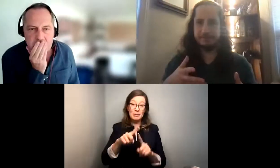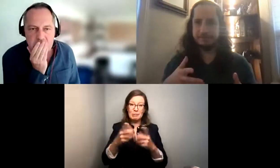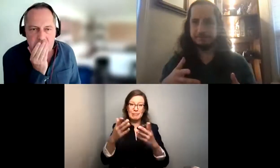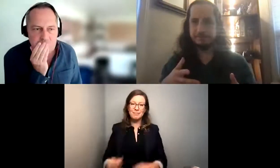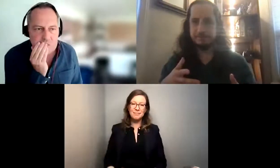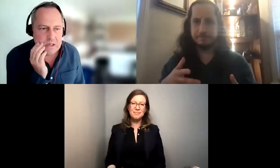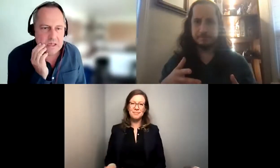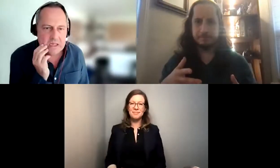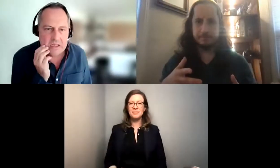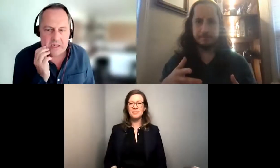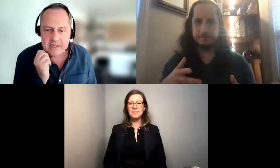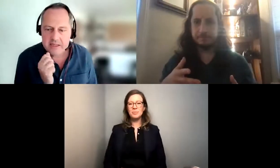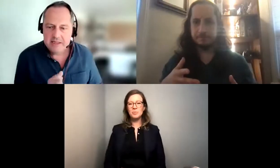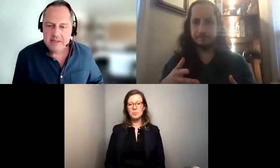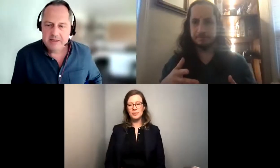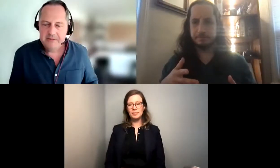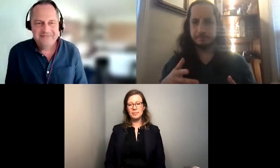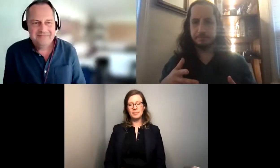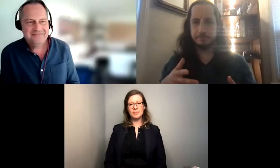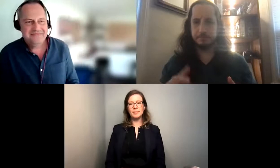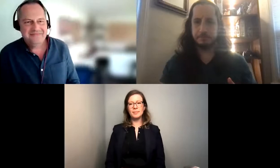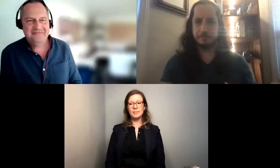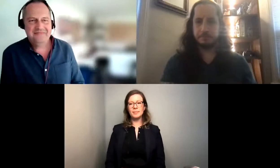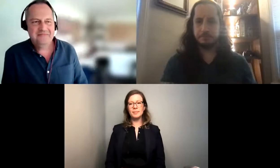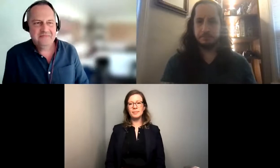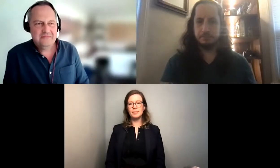I actually think we only have 1 minute left.